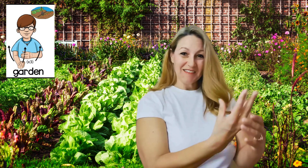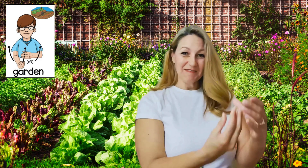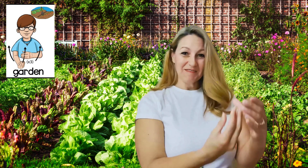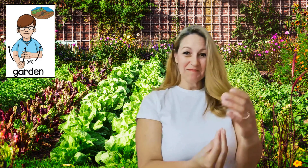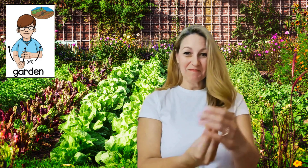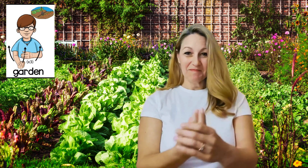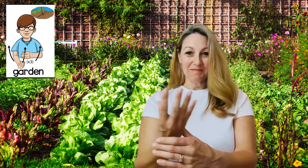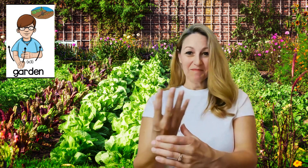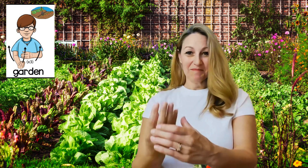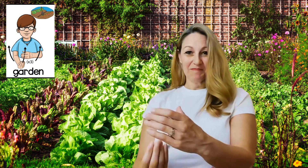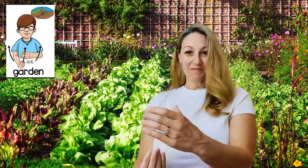Garden.